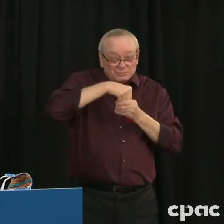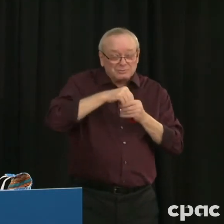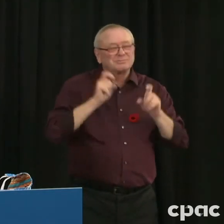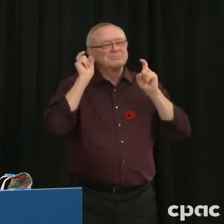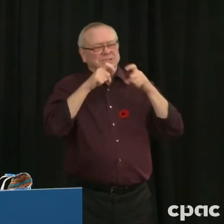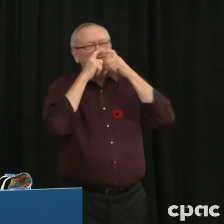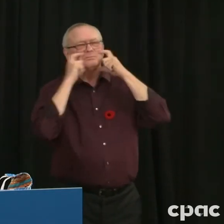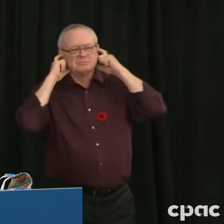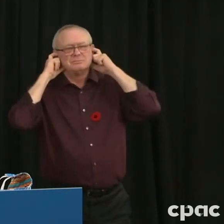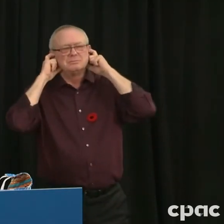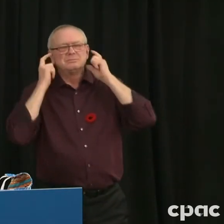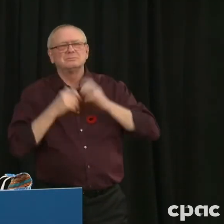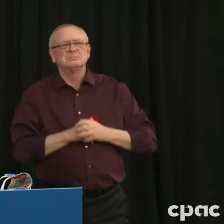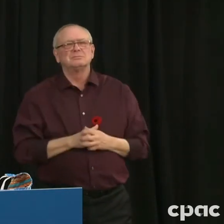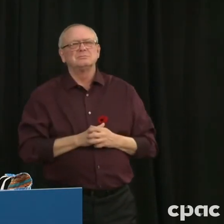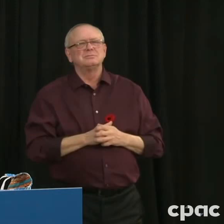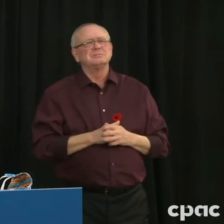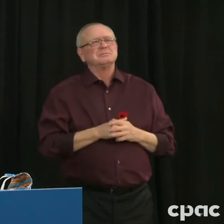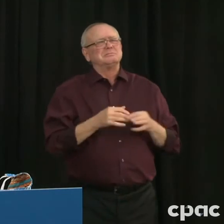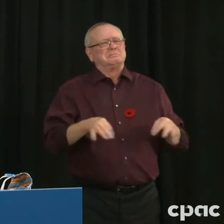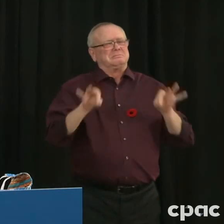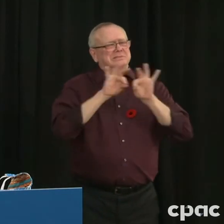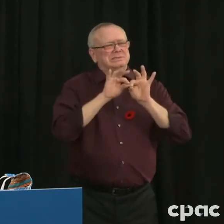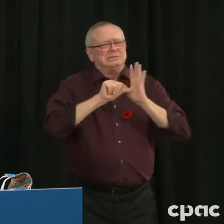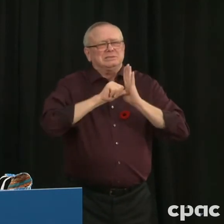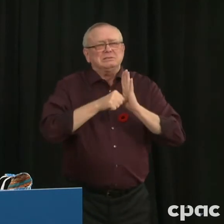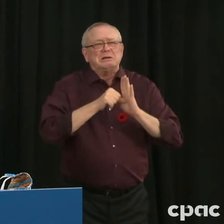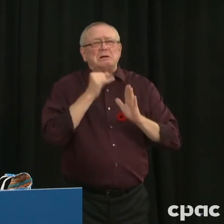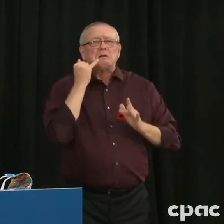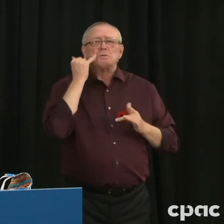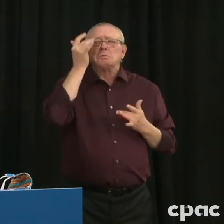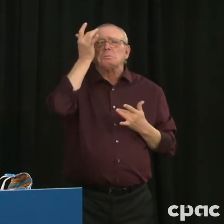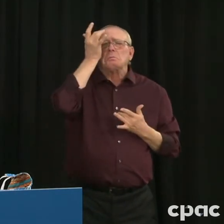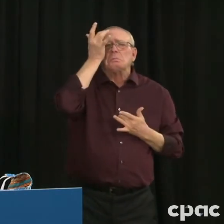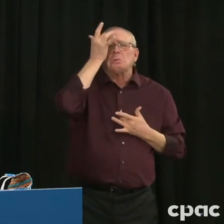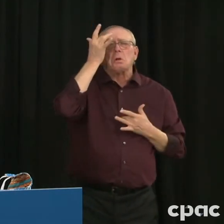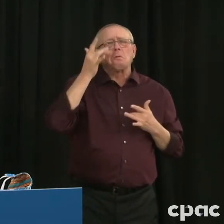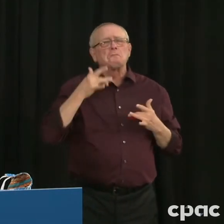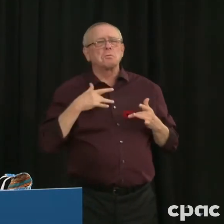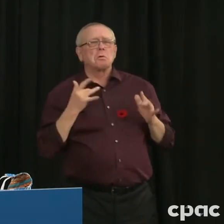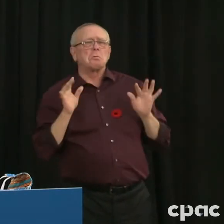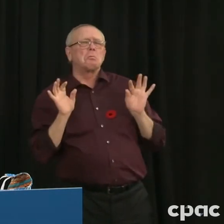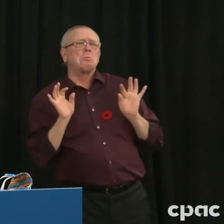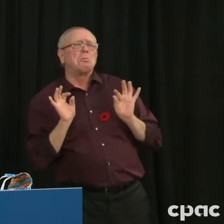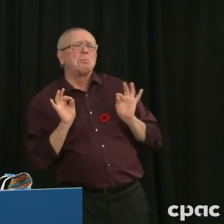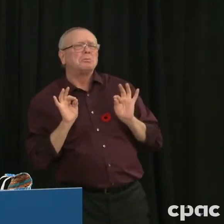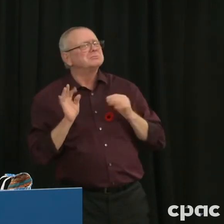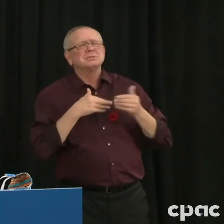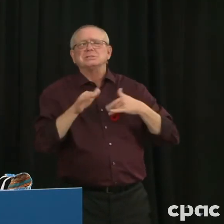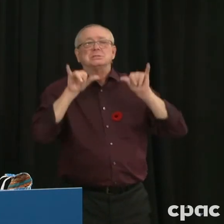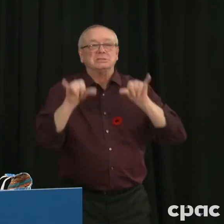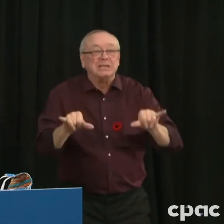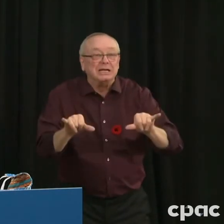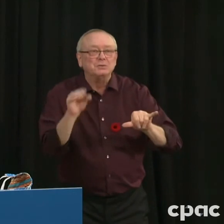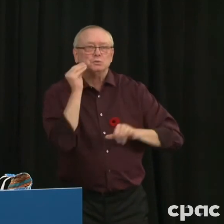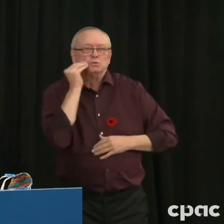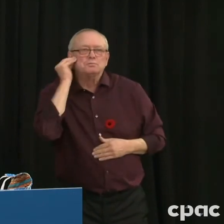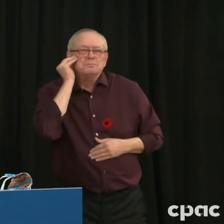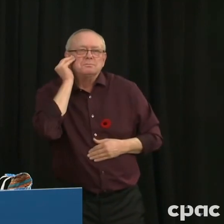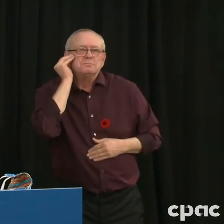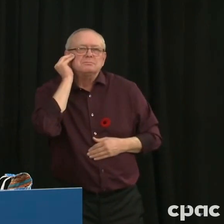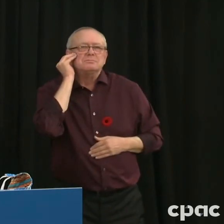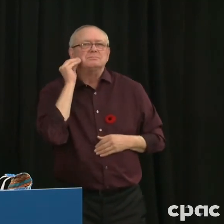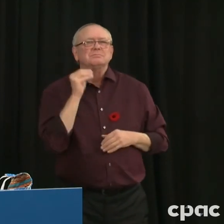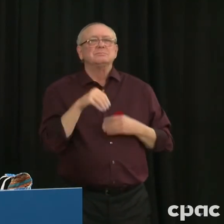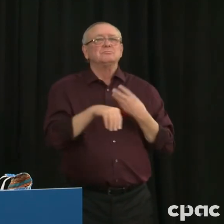symptoms, you need to stay home and attend virtually or celebrate in private. I, like many others,